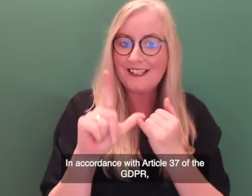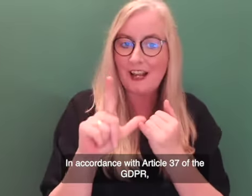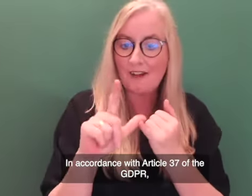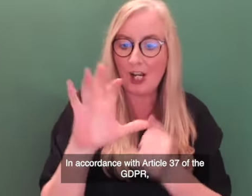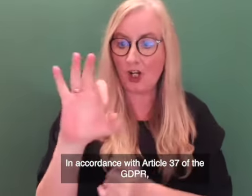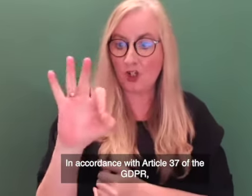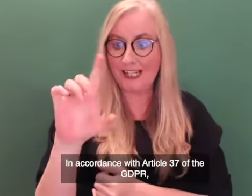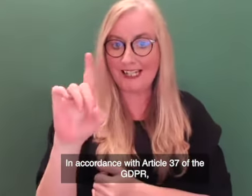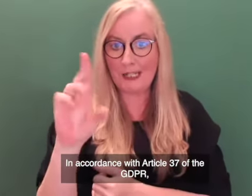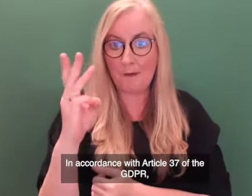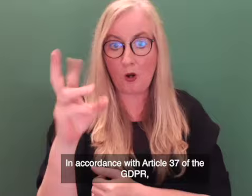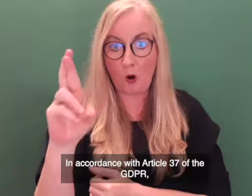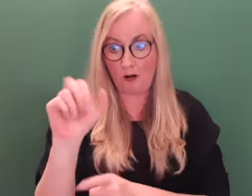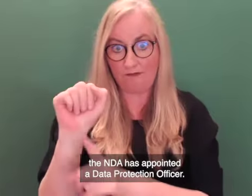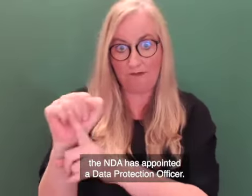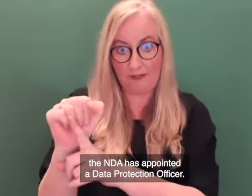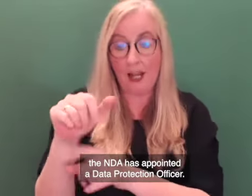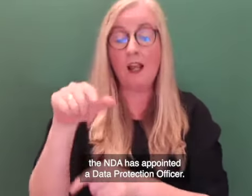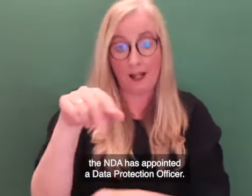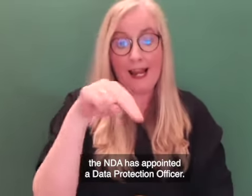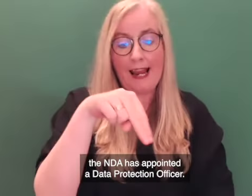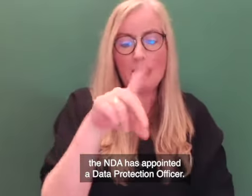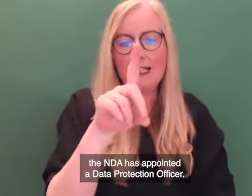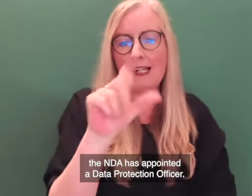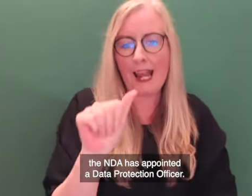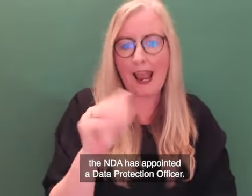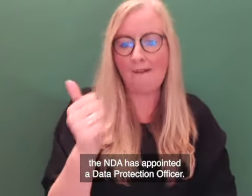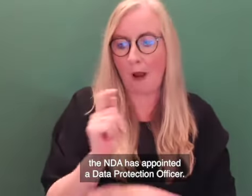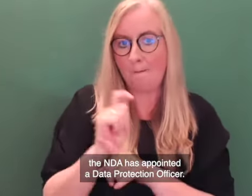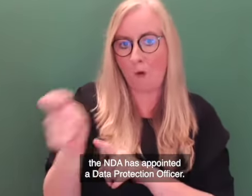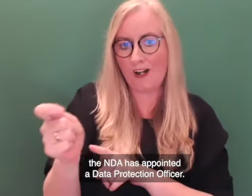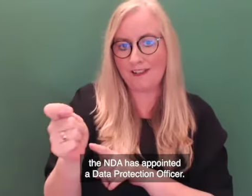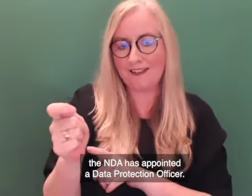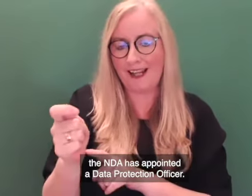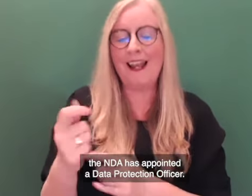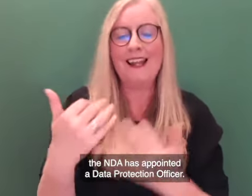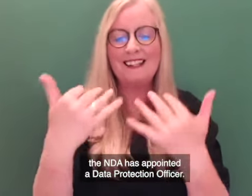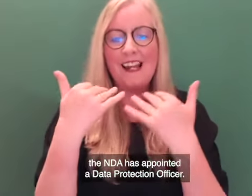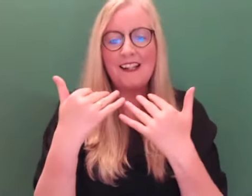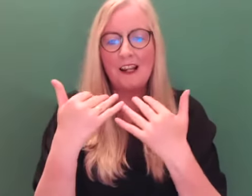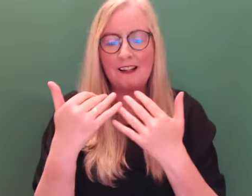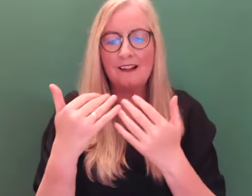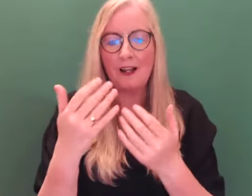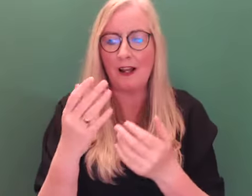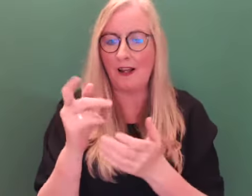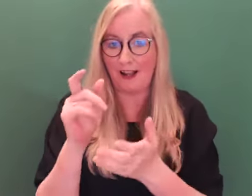the GDPR, the NDA has appointed a Data Protection Officer. You